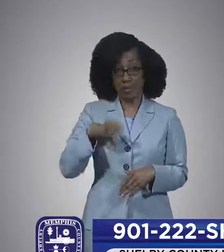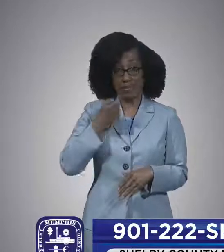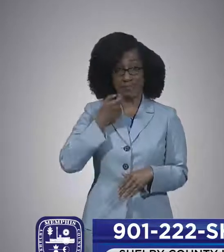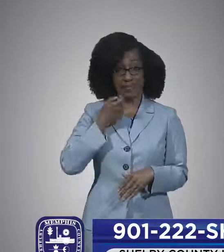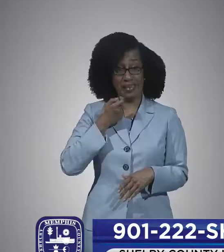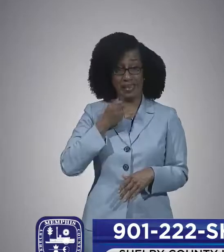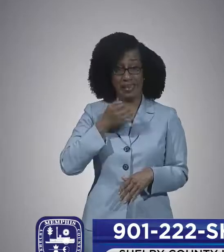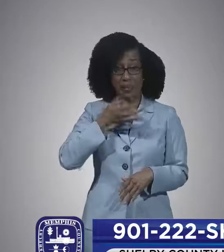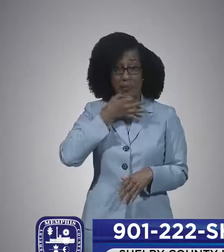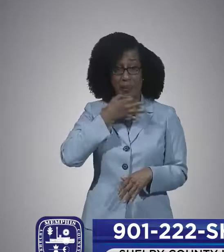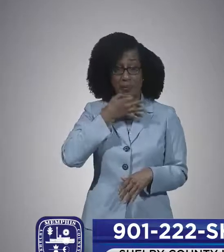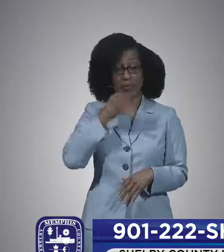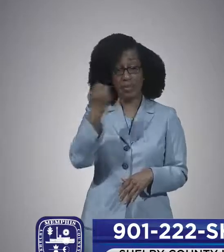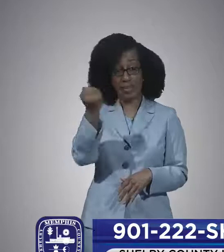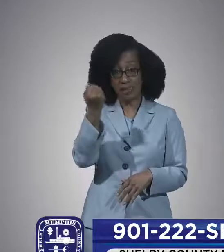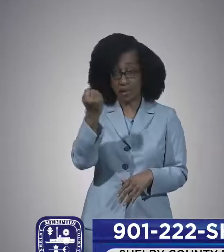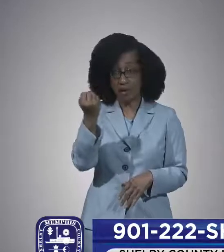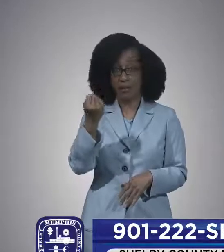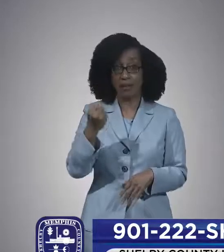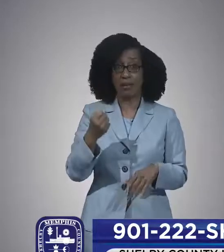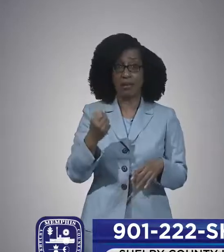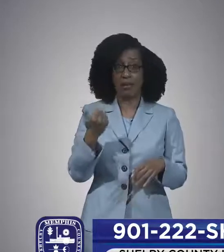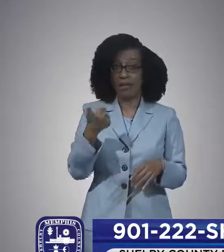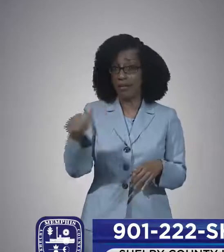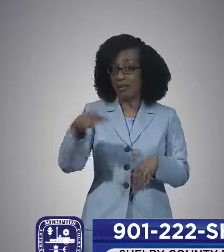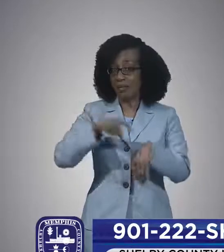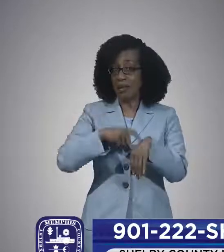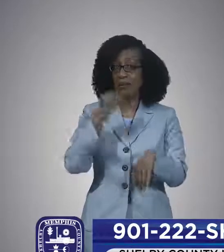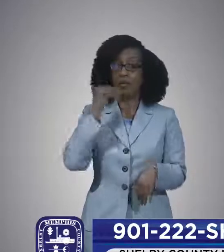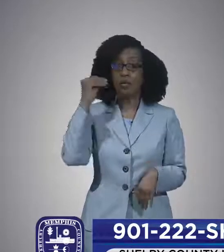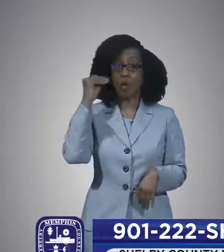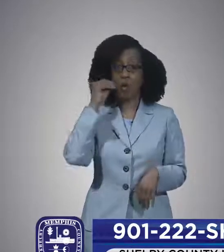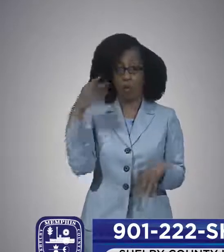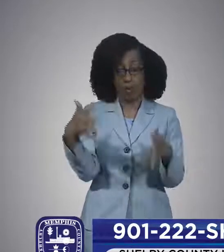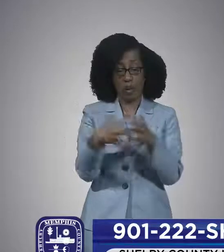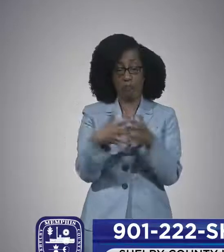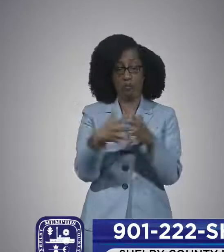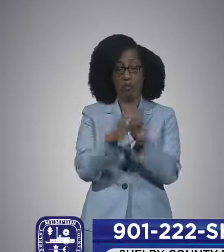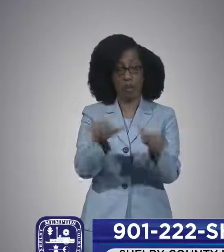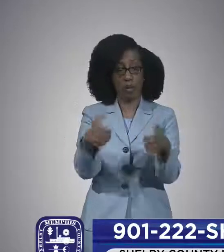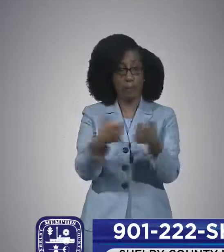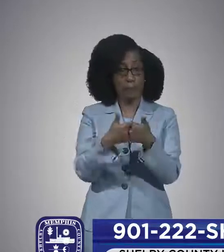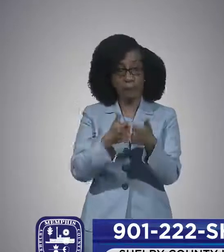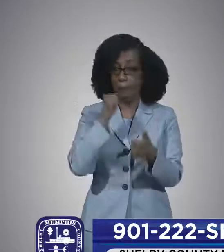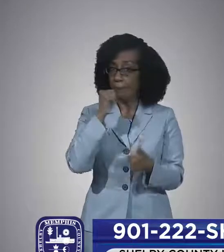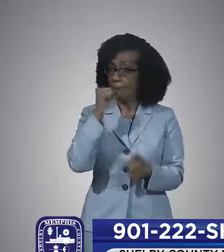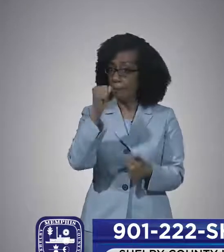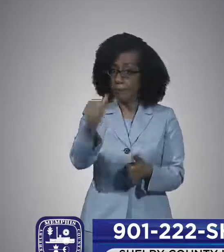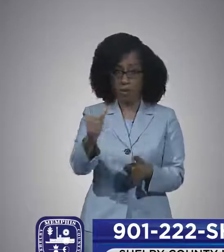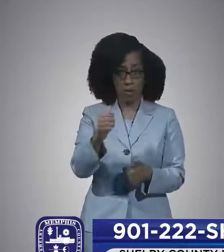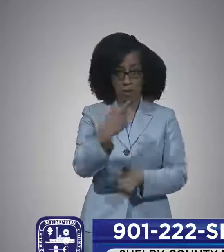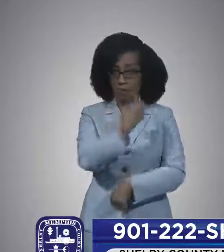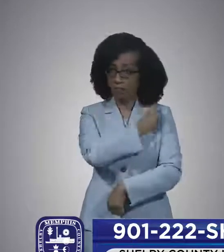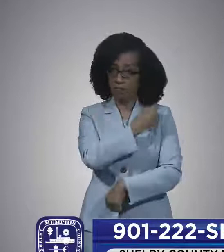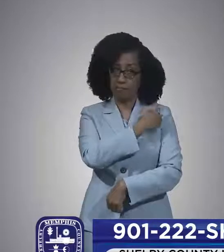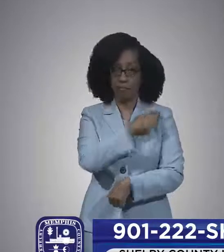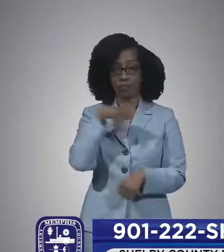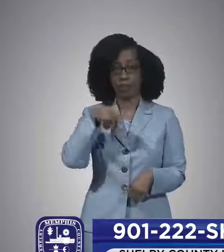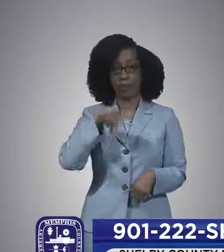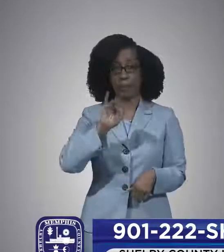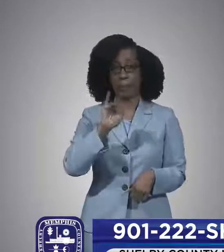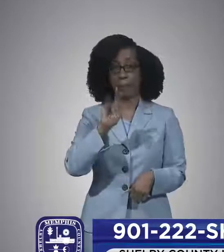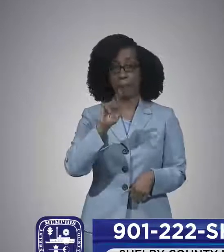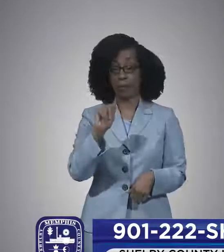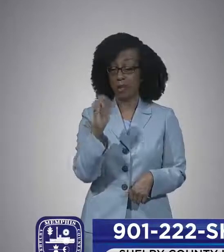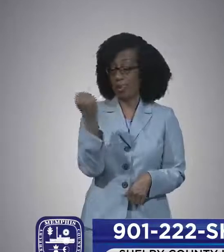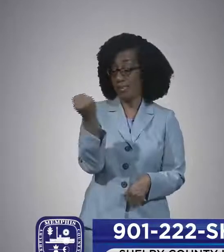on every Saturday when there is a Tigers home football game, the Pipkin building will not be offering vaccinations on a